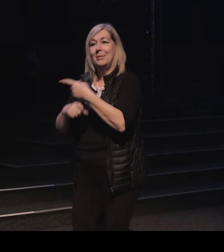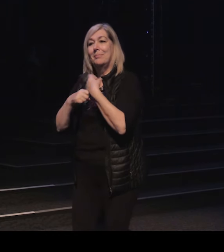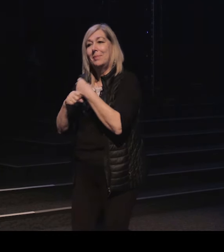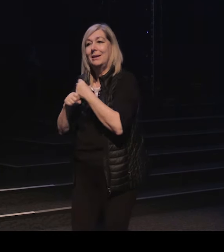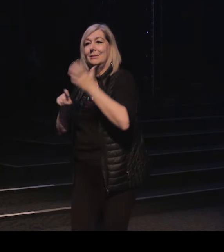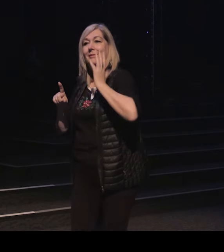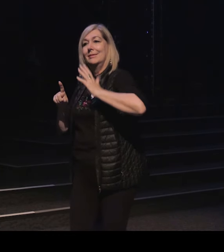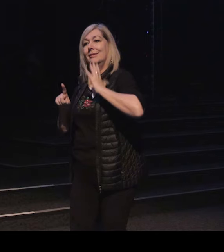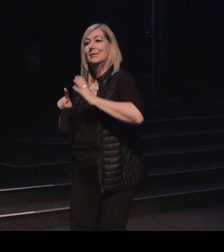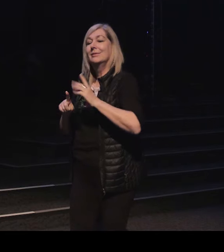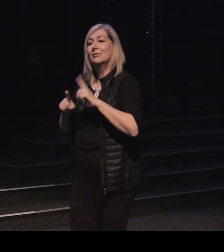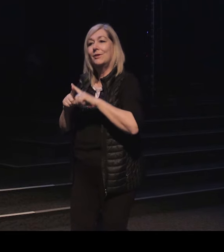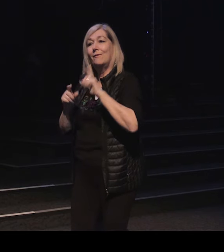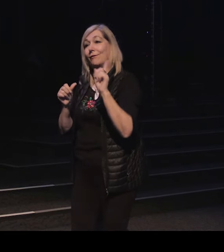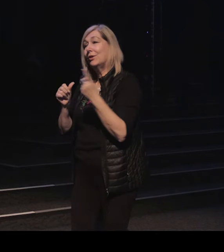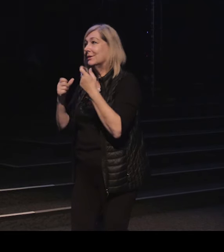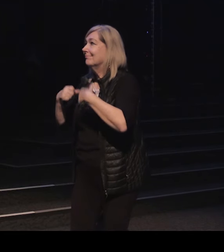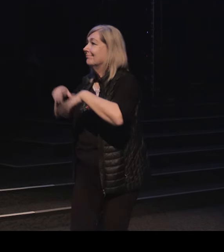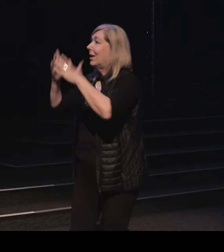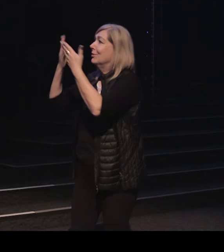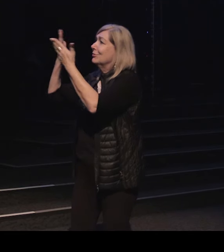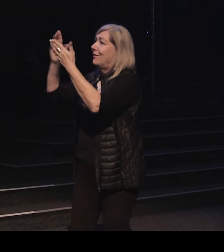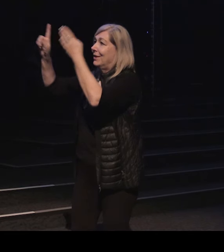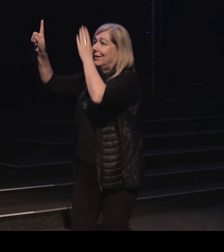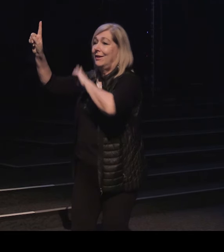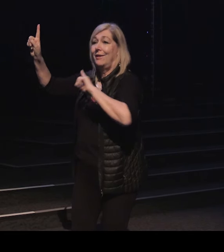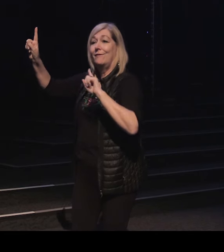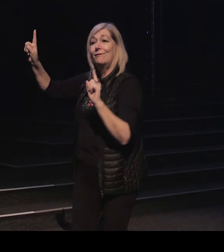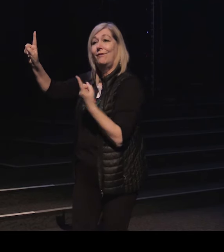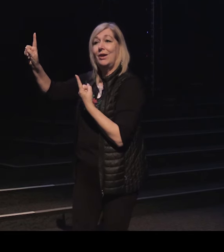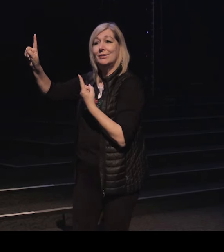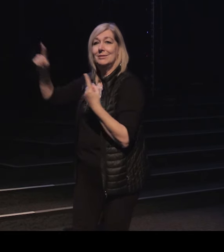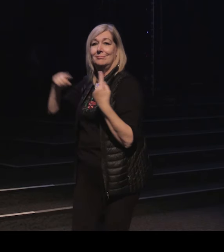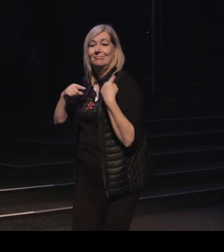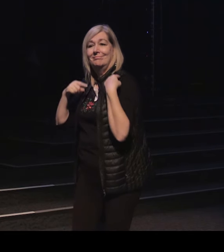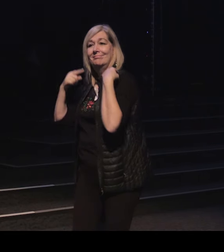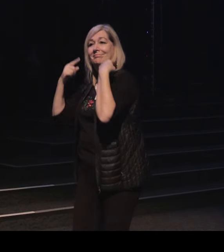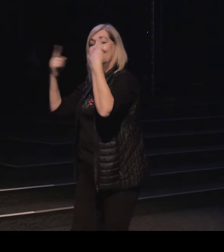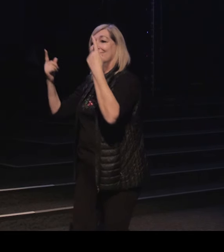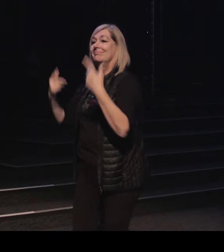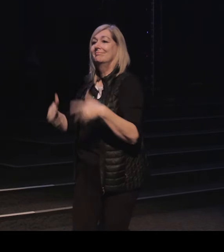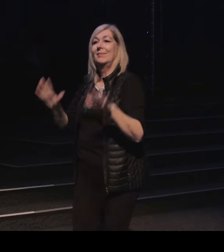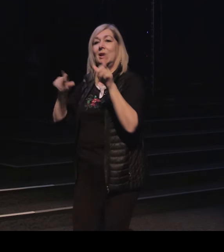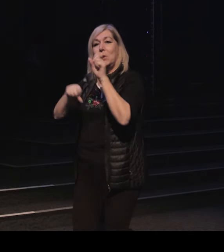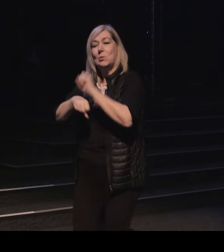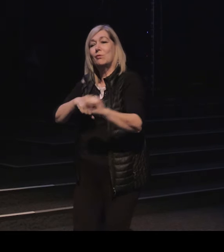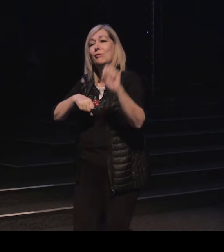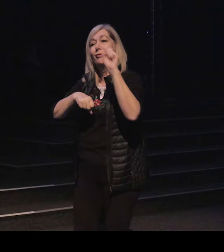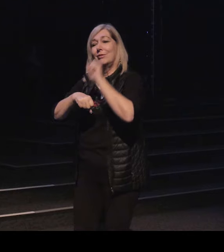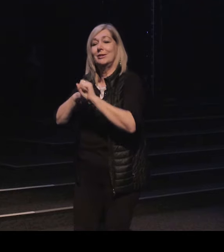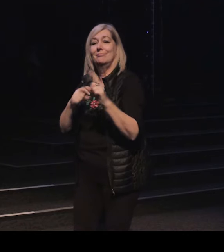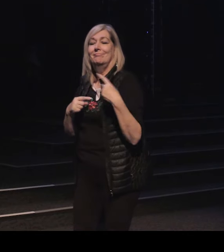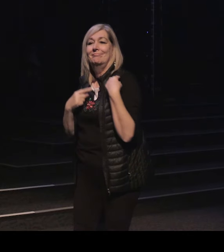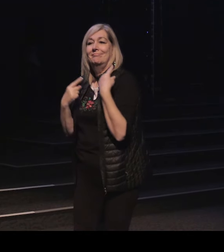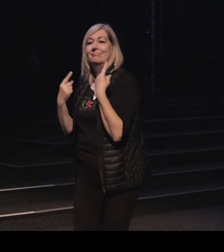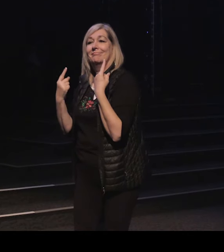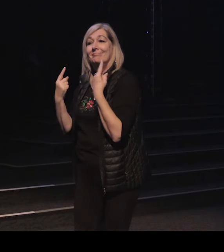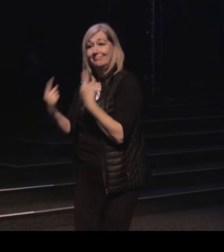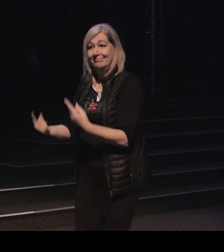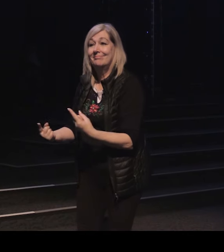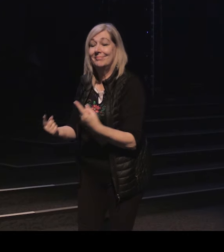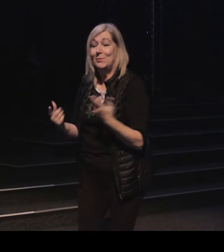serve God first and work as he directed. That's what I want us